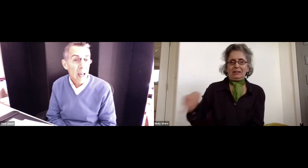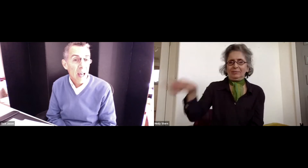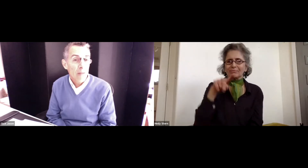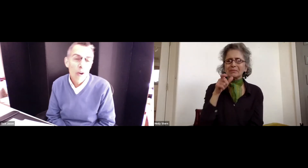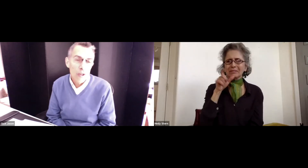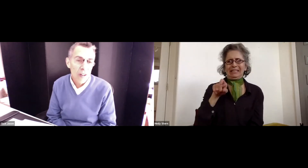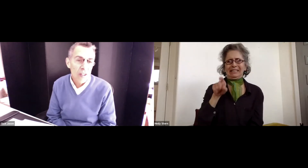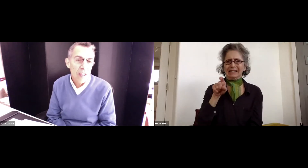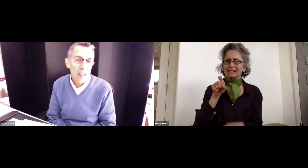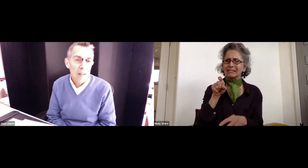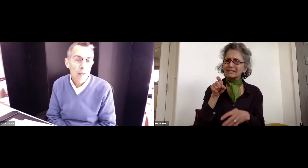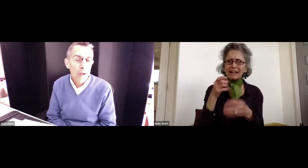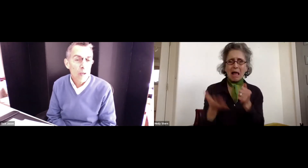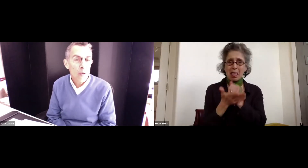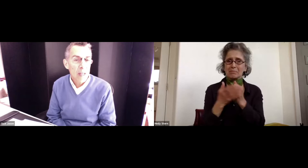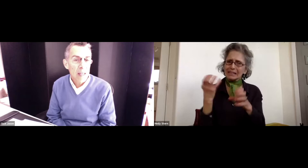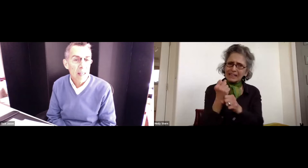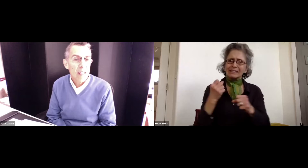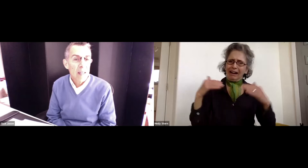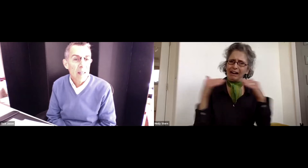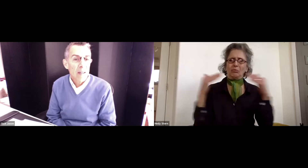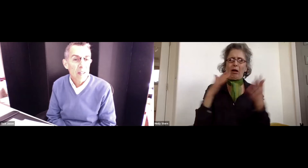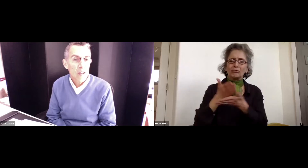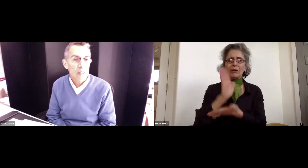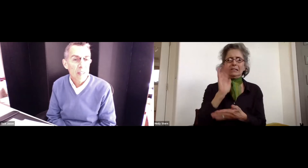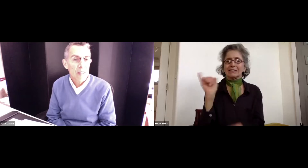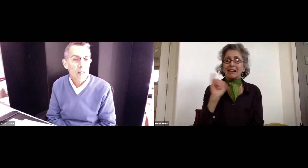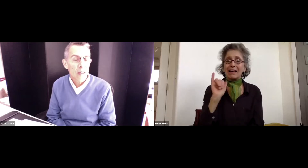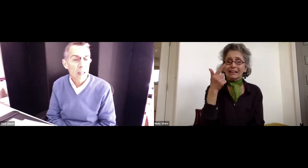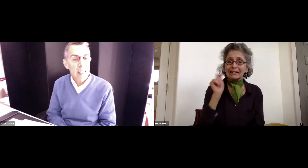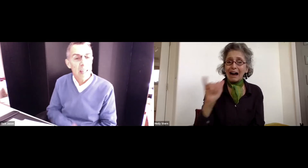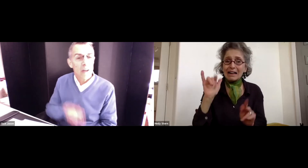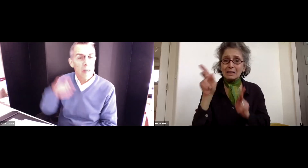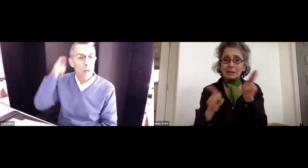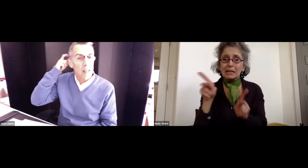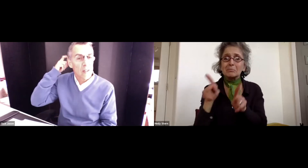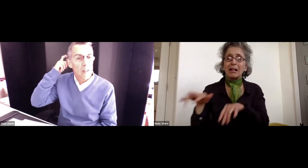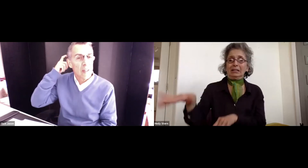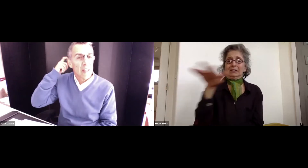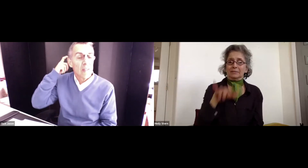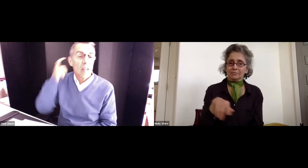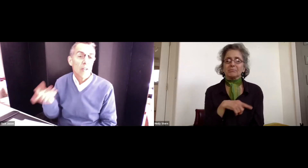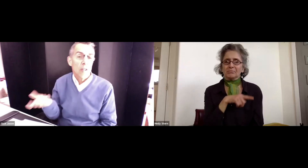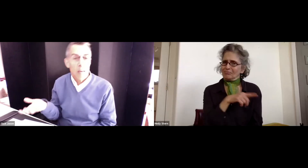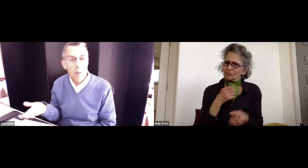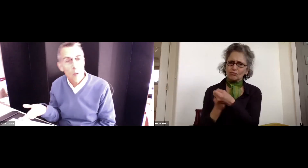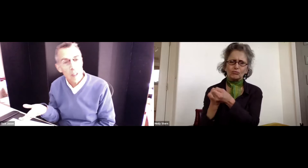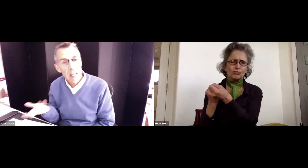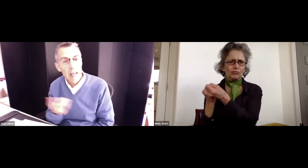for no charge for those who needed his services so they could get their equal rights. It's like gay people would today. I mean,